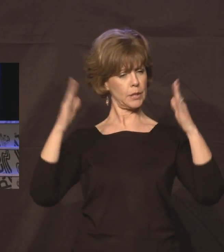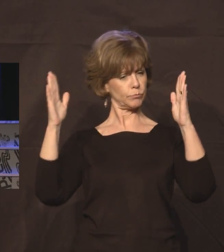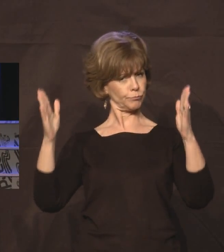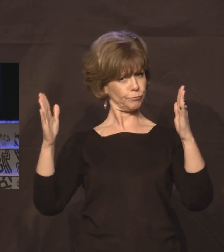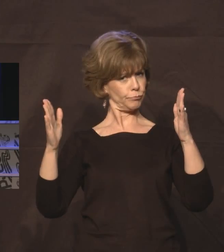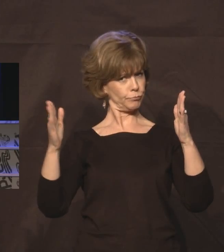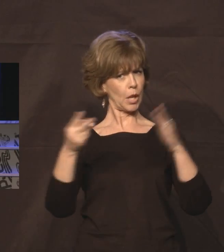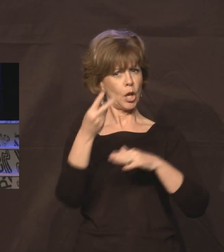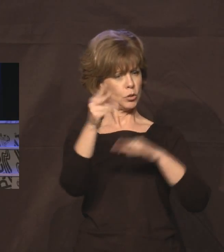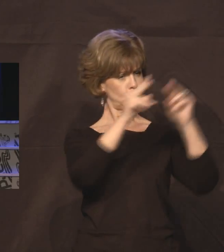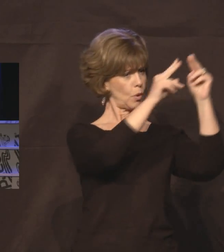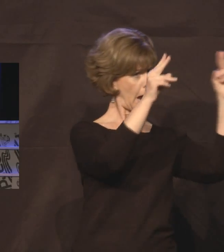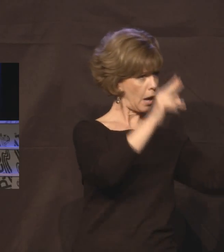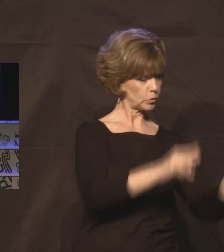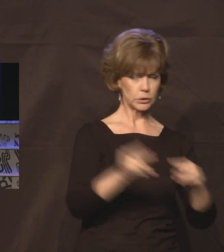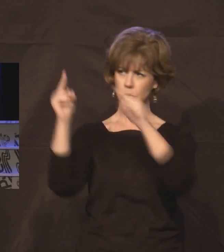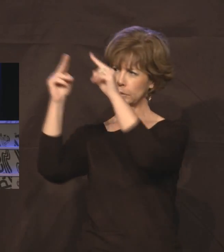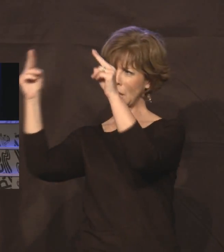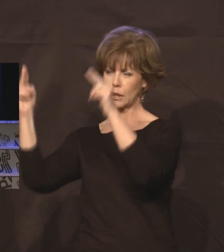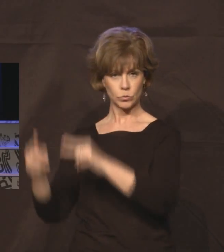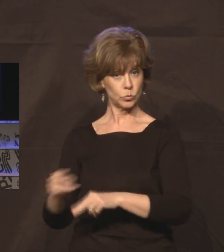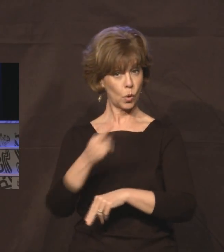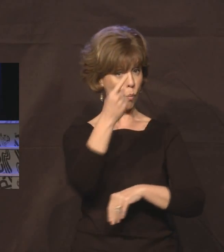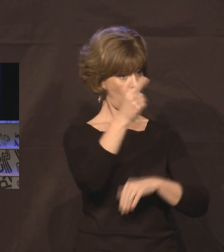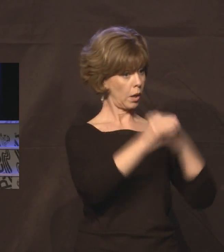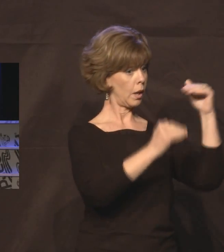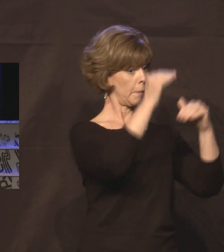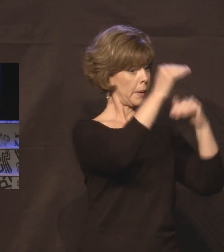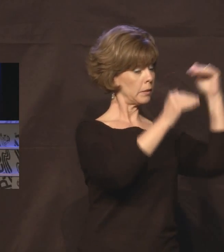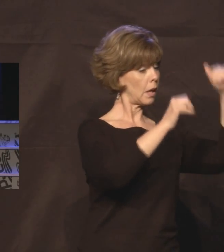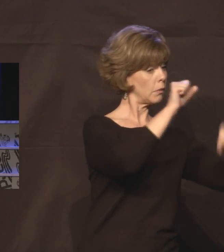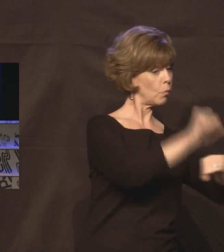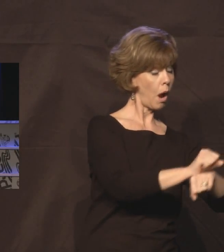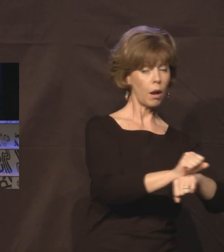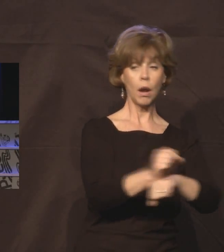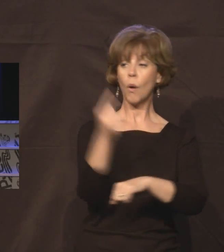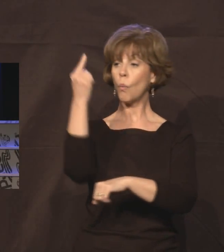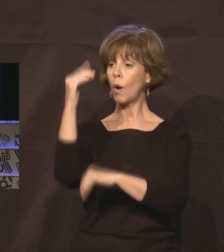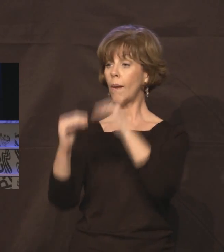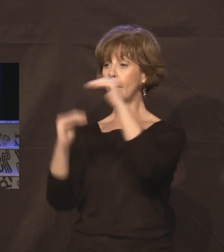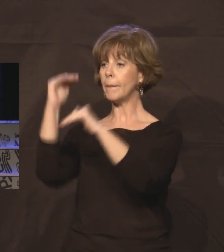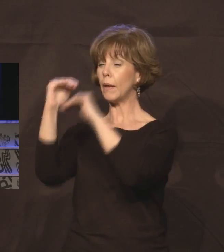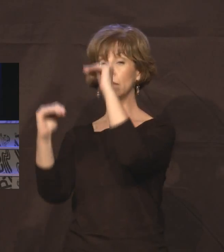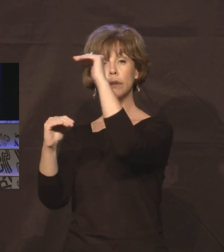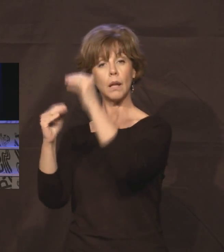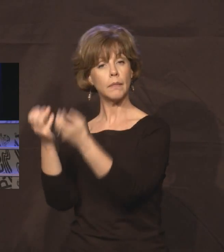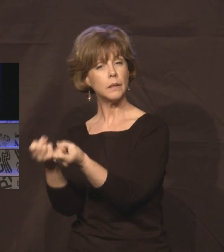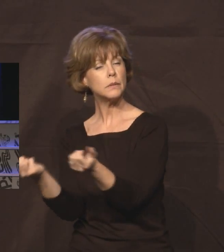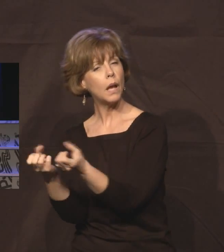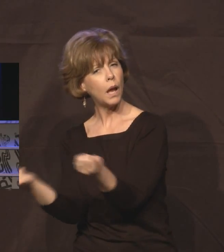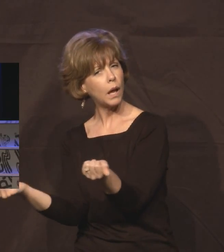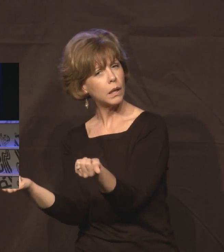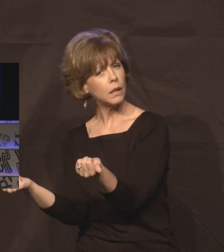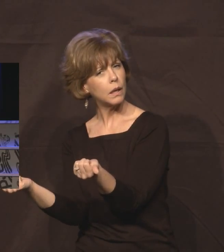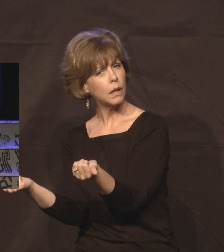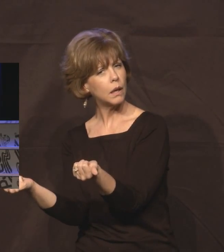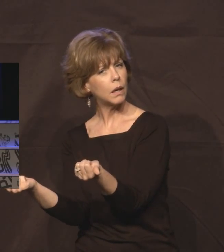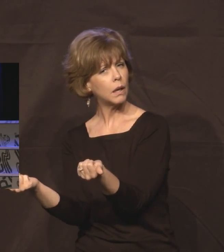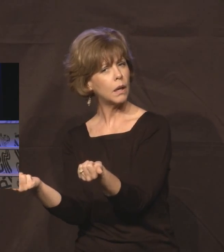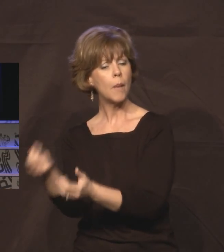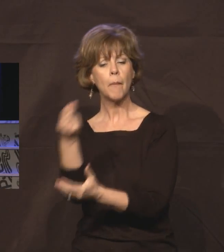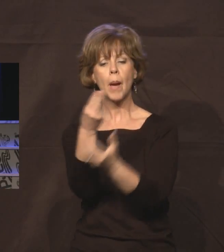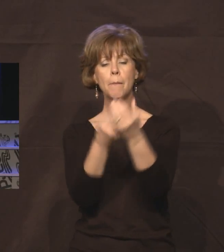houses, right, who look very similar and yet have very different foundations. As you look at the two people in this passage and compare,